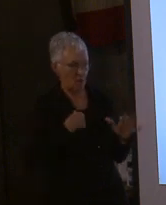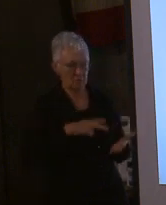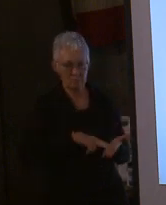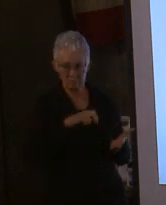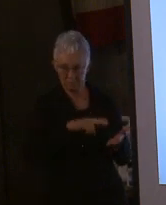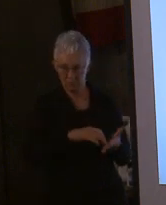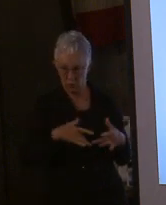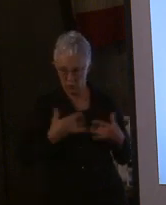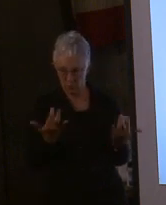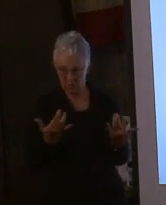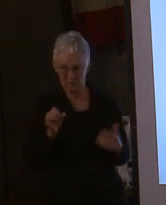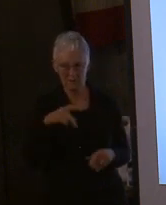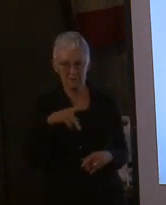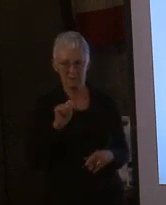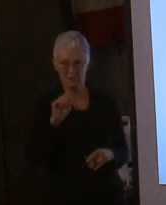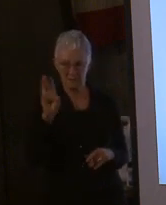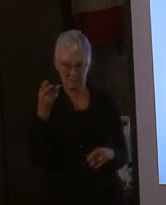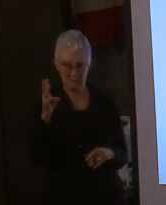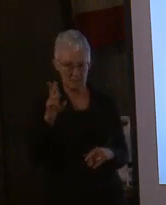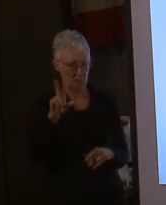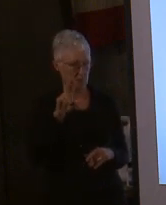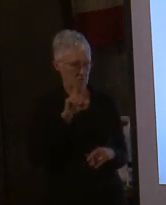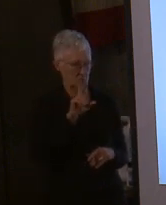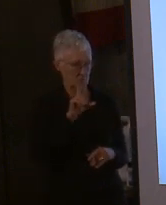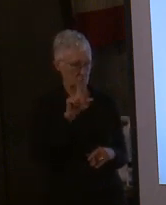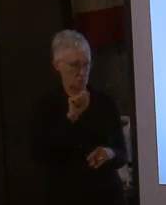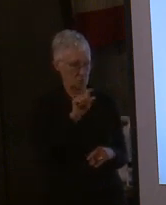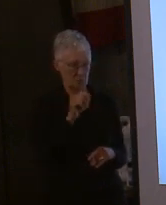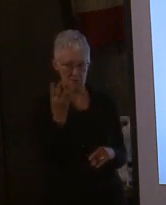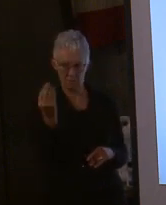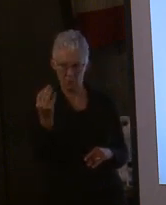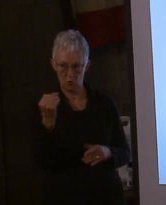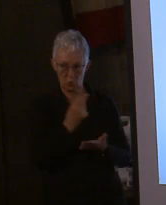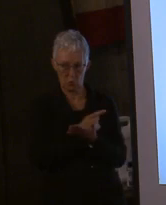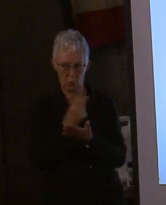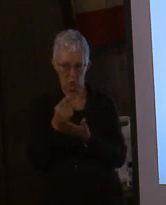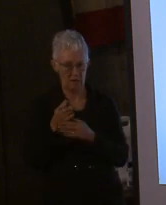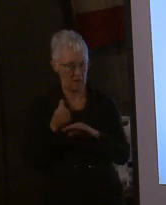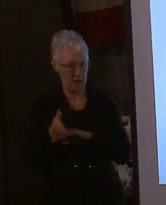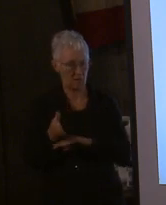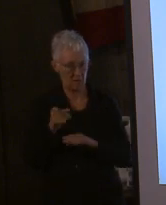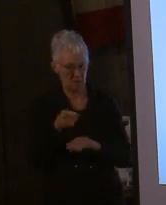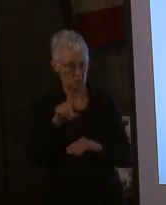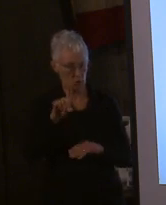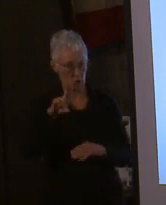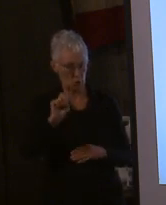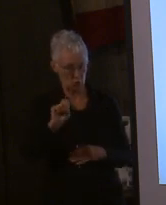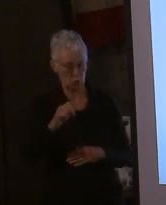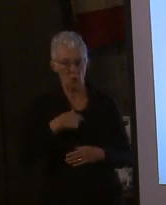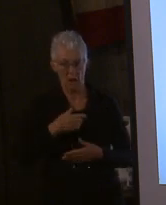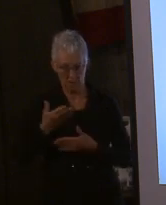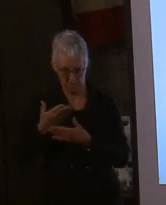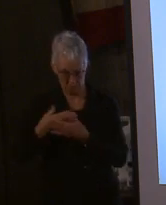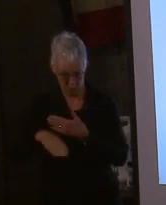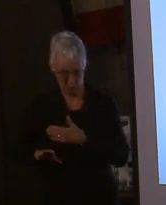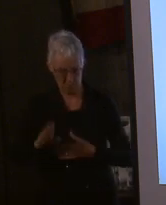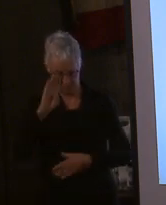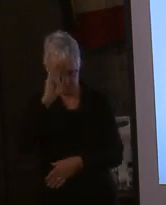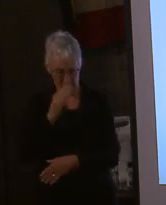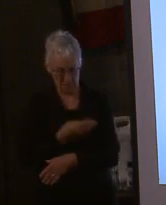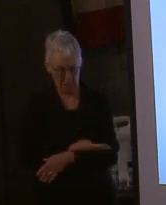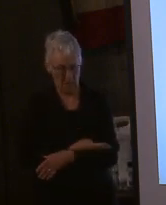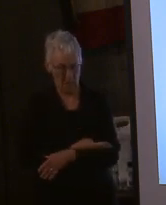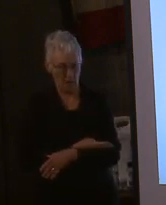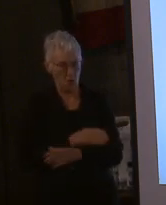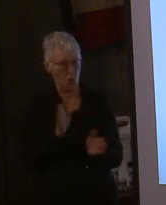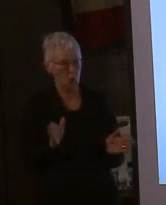On September 6, 2014, a week after his due date, I gave birth to my son. The room was silent, there was no